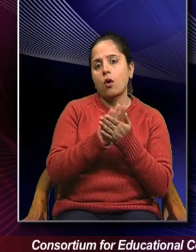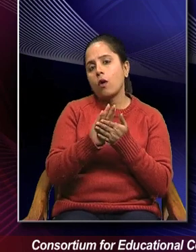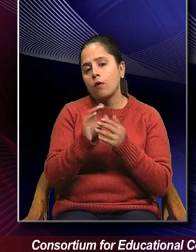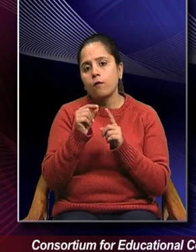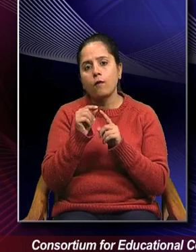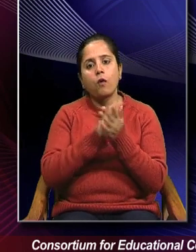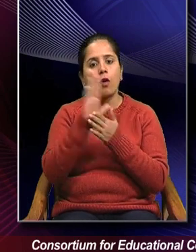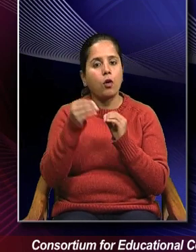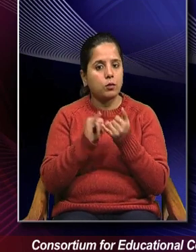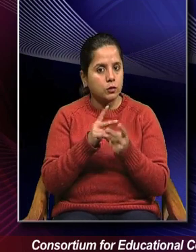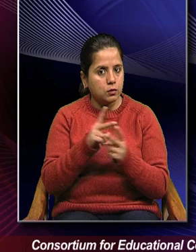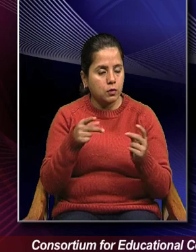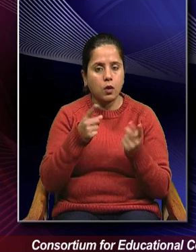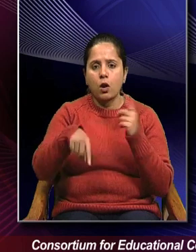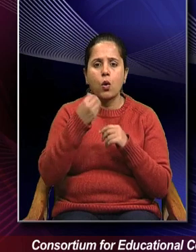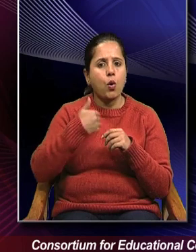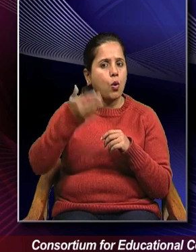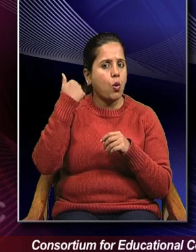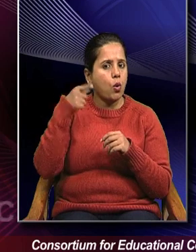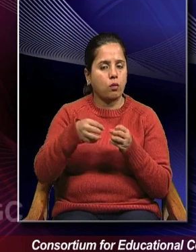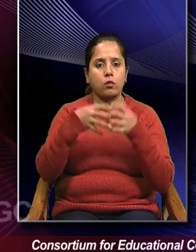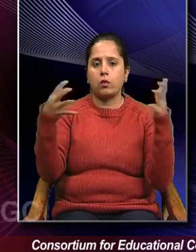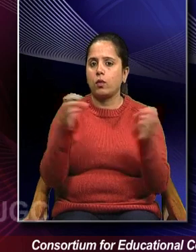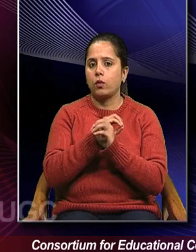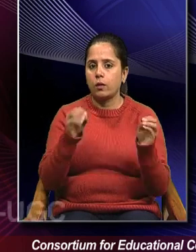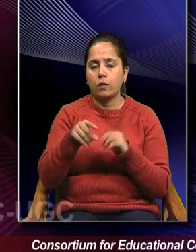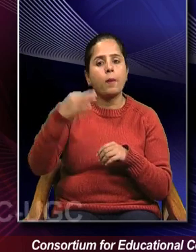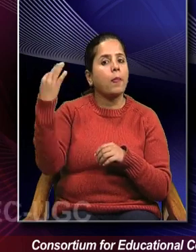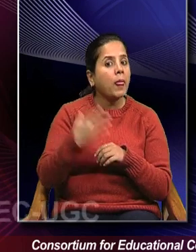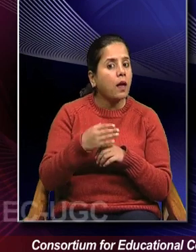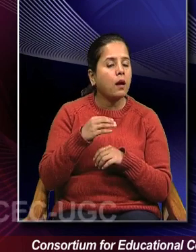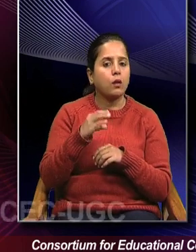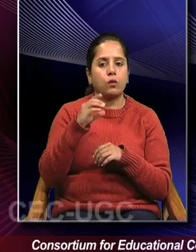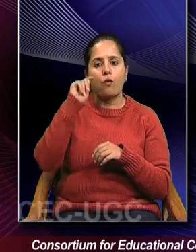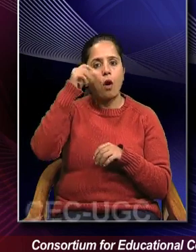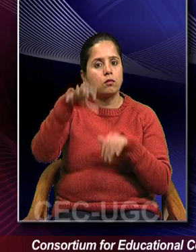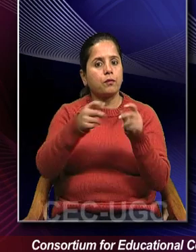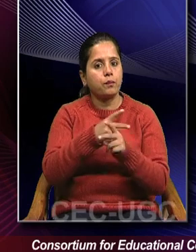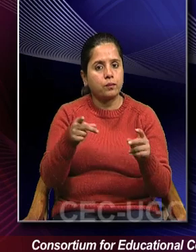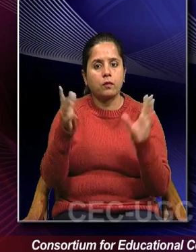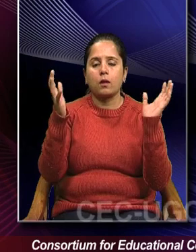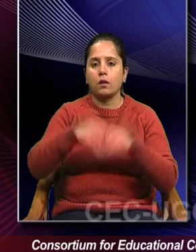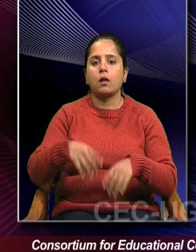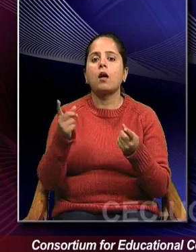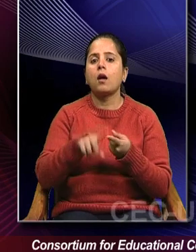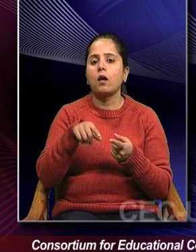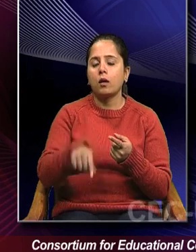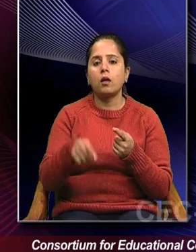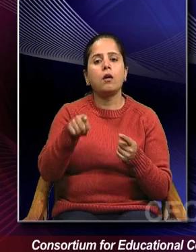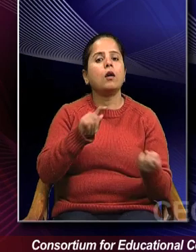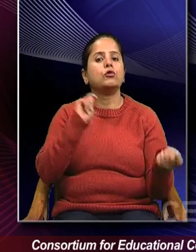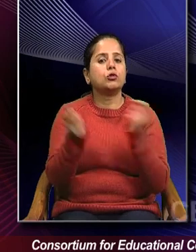that the old colonialism did not grow over into new colonialism, it collapsed and was replaced by